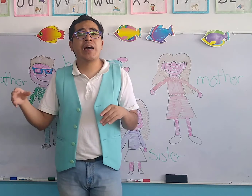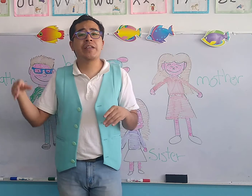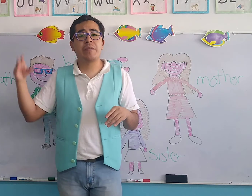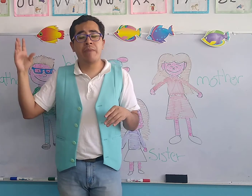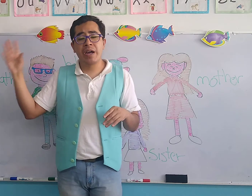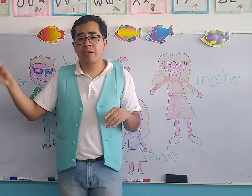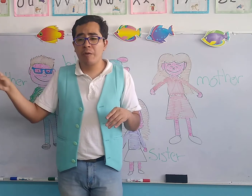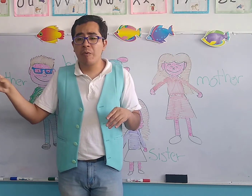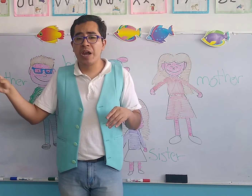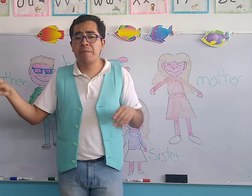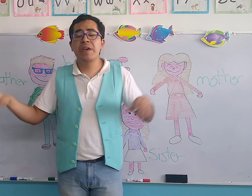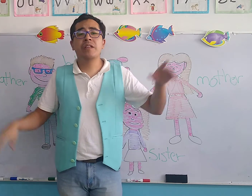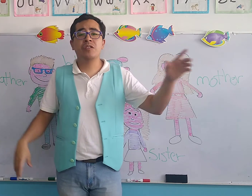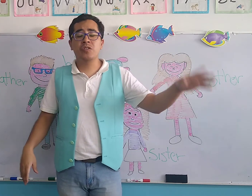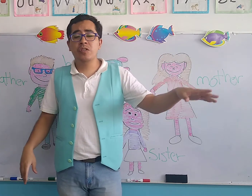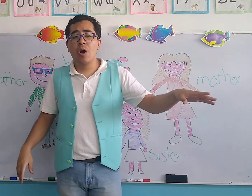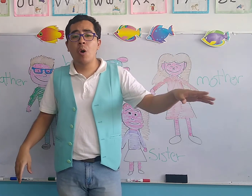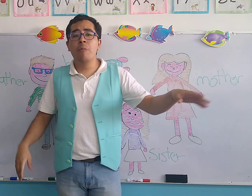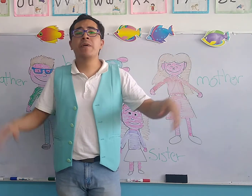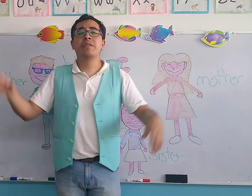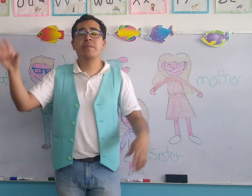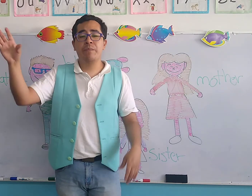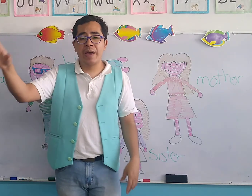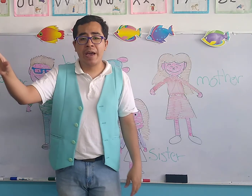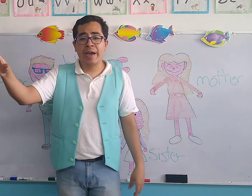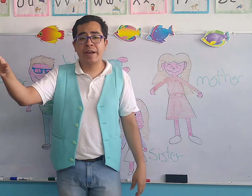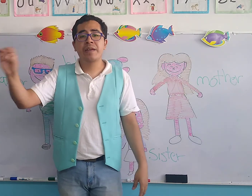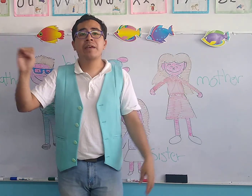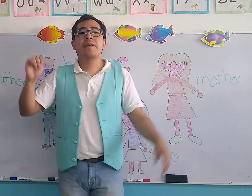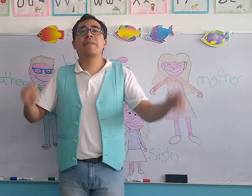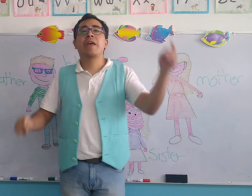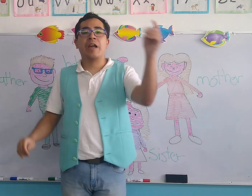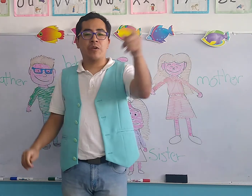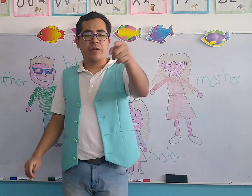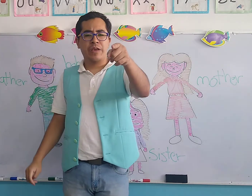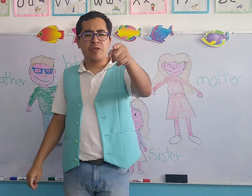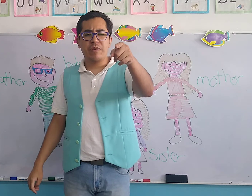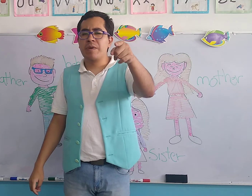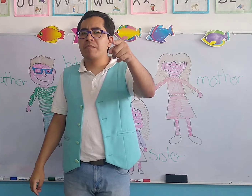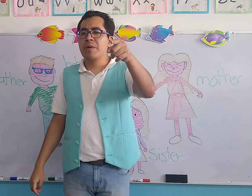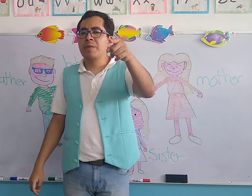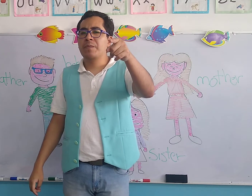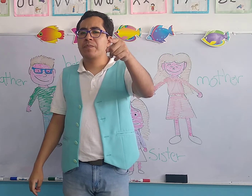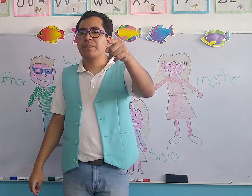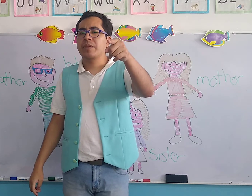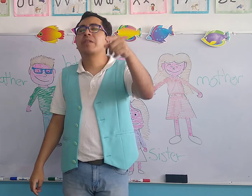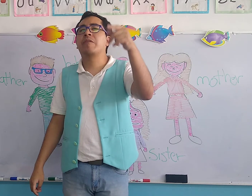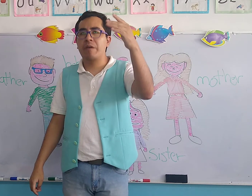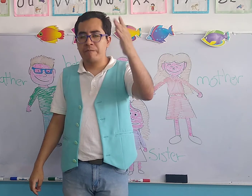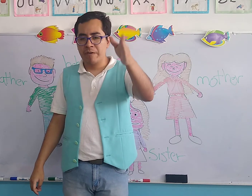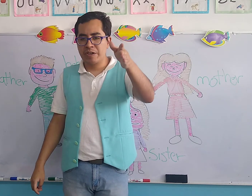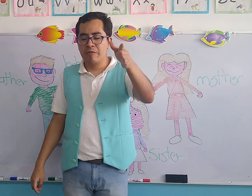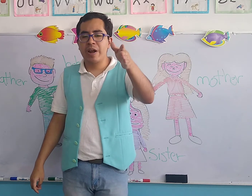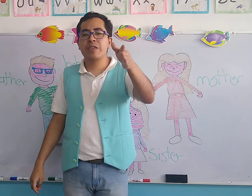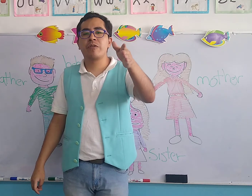like the microwave, the stove, the pan, another that you remember, the